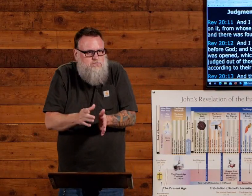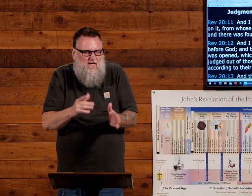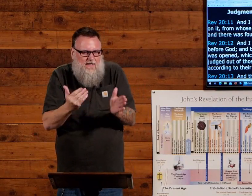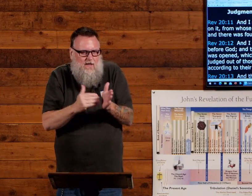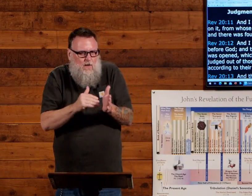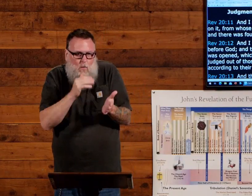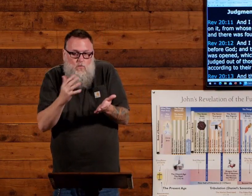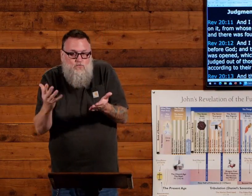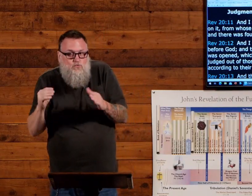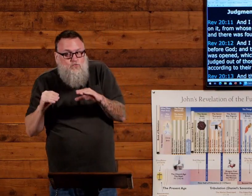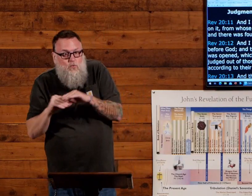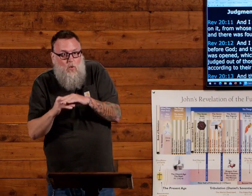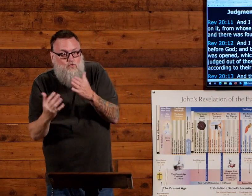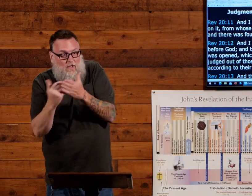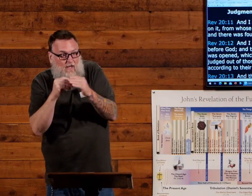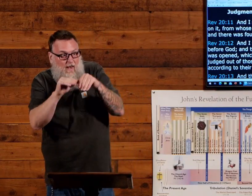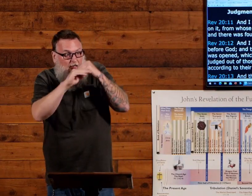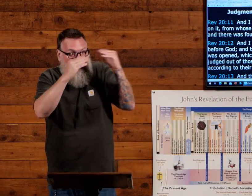your motivation is.